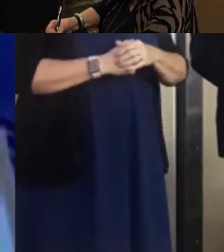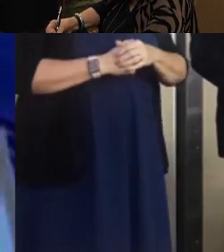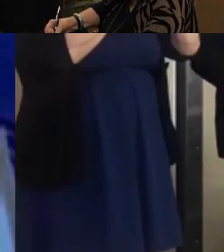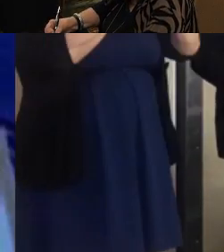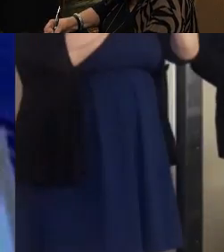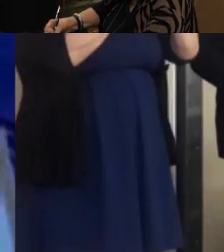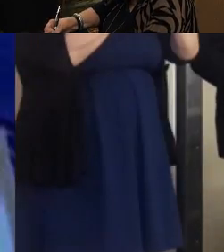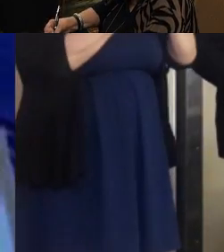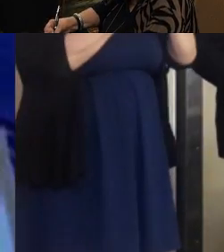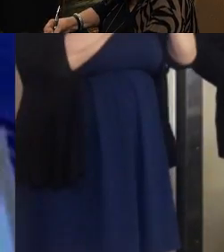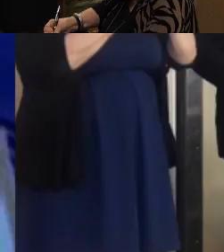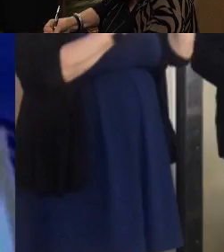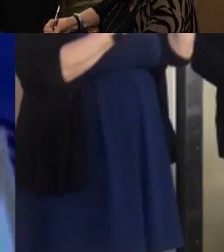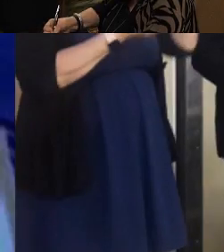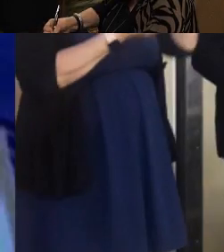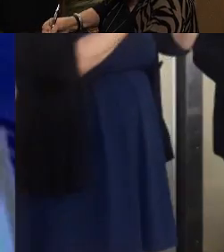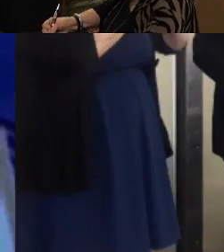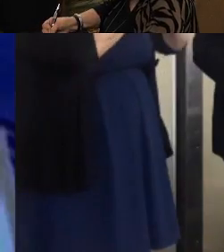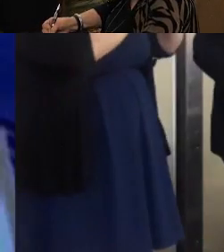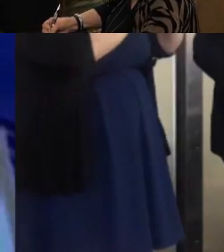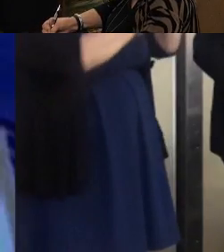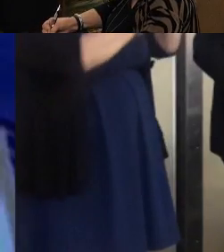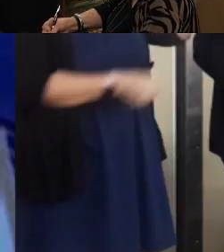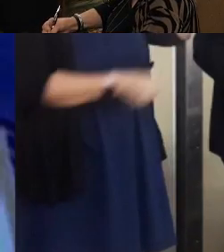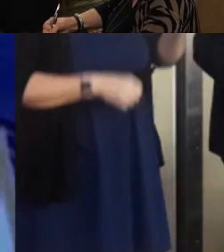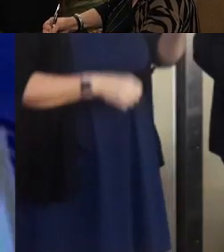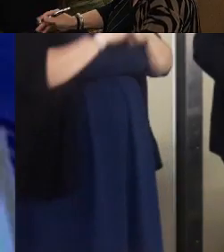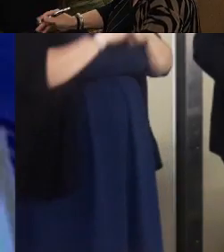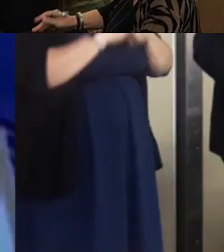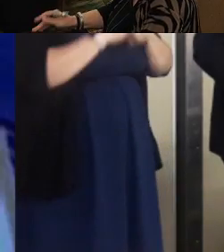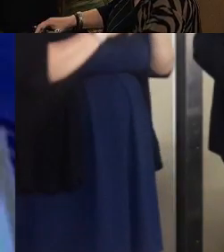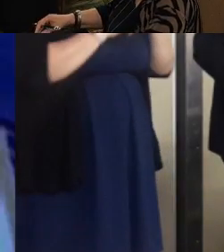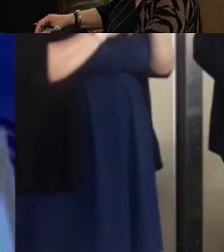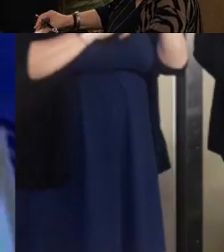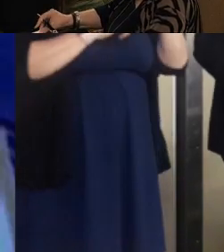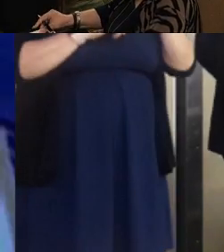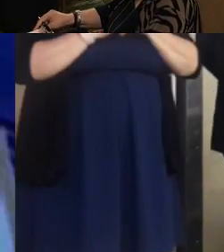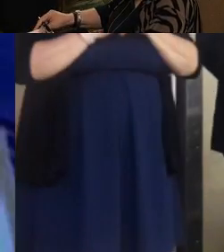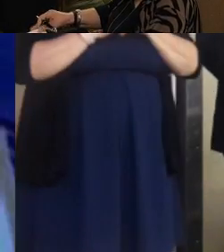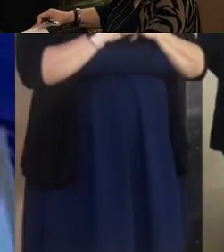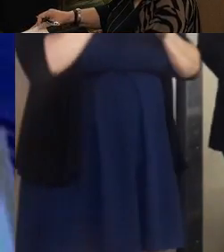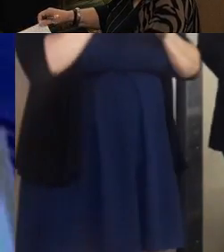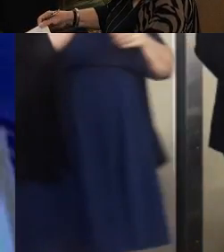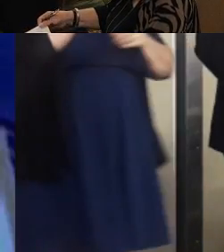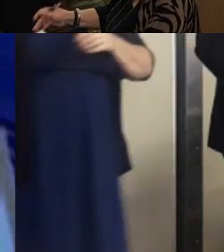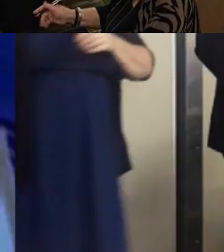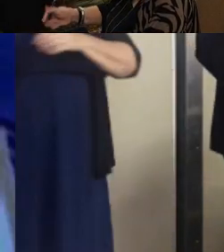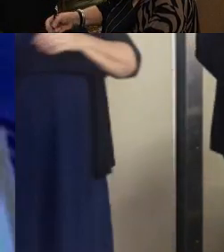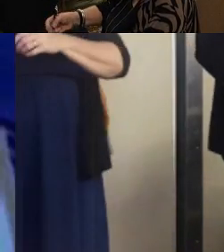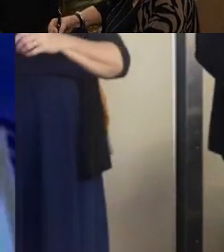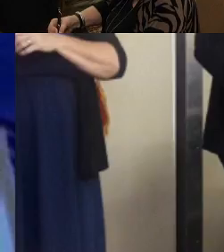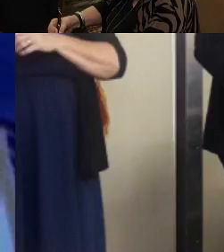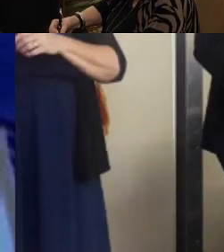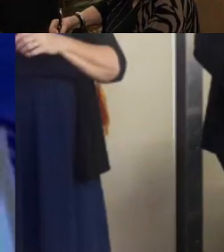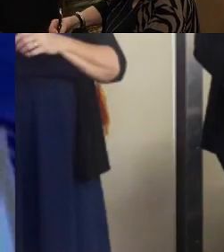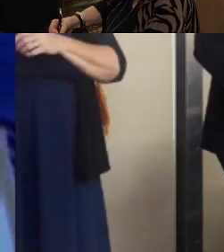mover. Would you like to address first? No, I'll reserve. Okay. Mr.